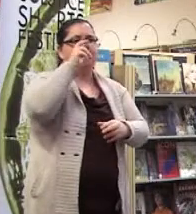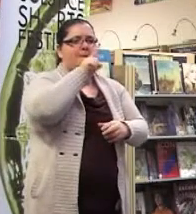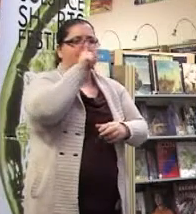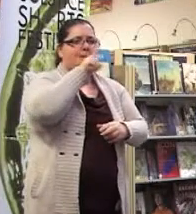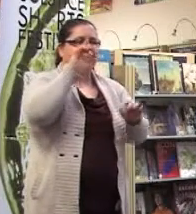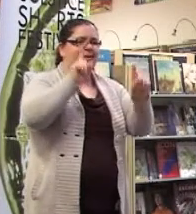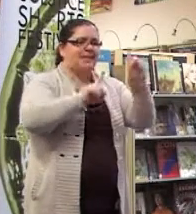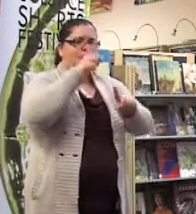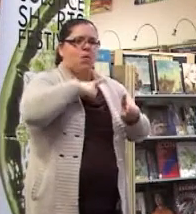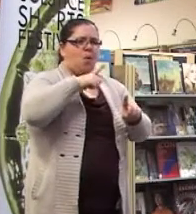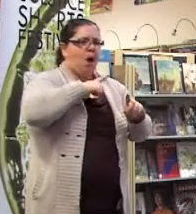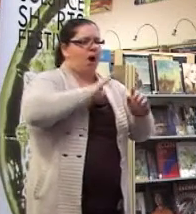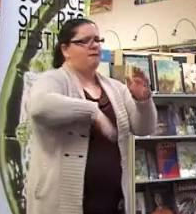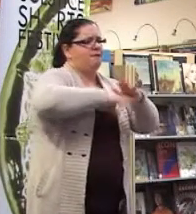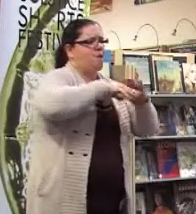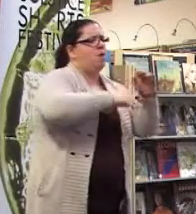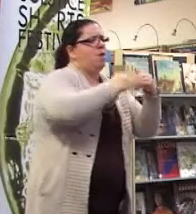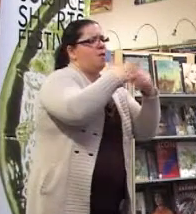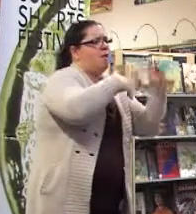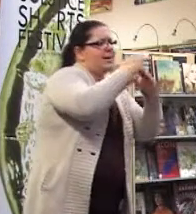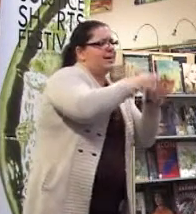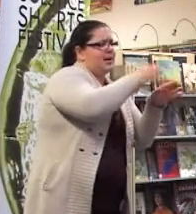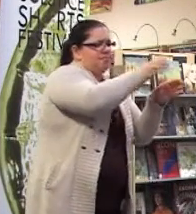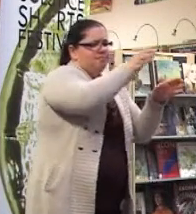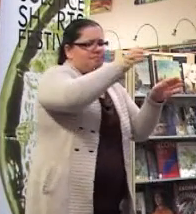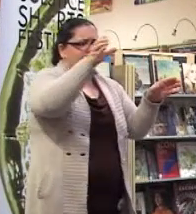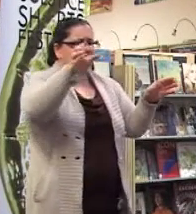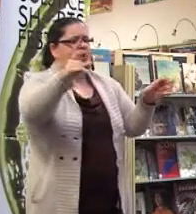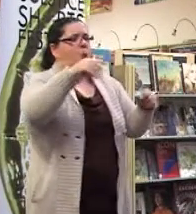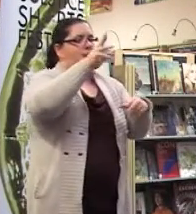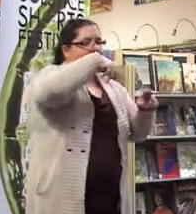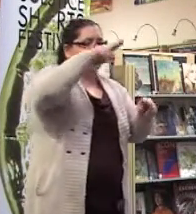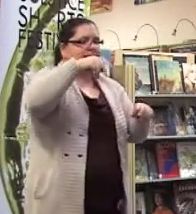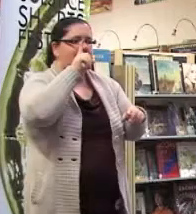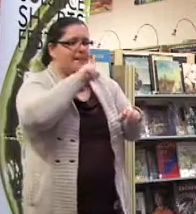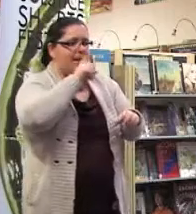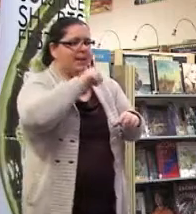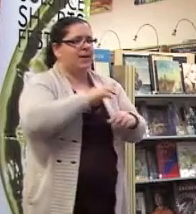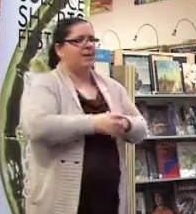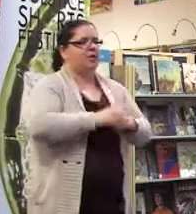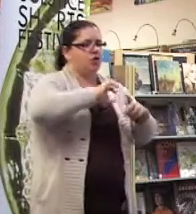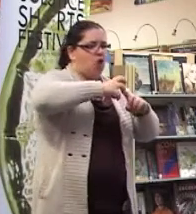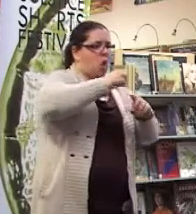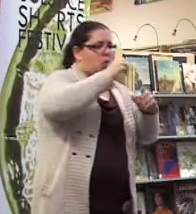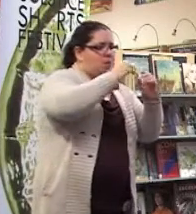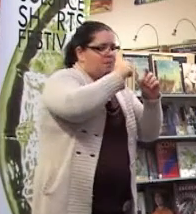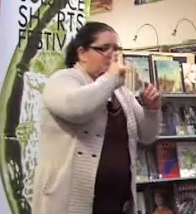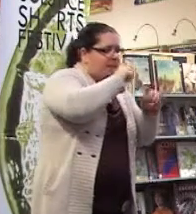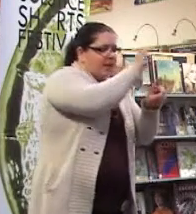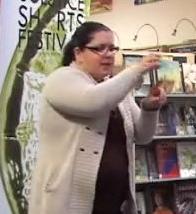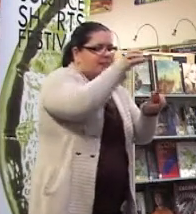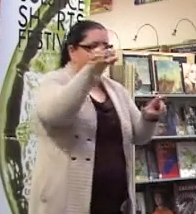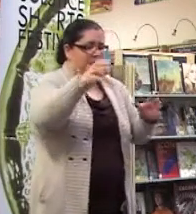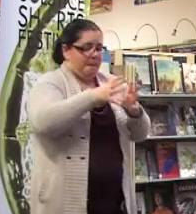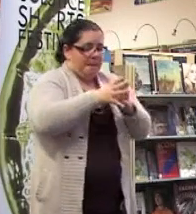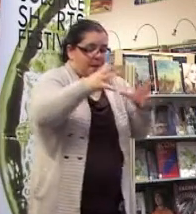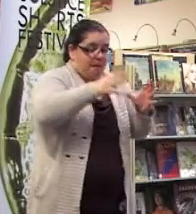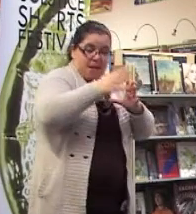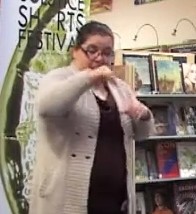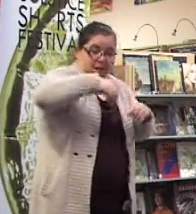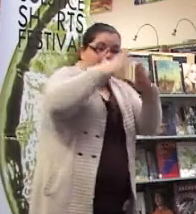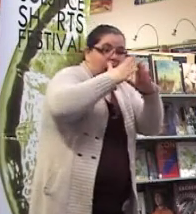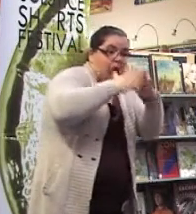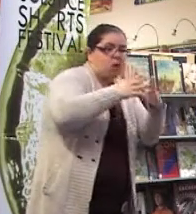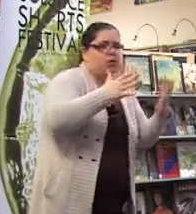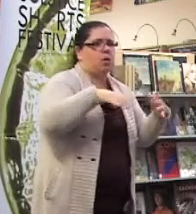to the huge buildings built out of pink stone or painted pink, says Ashish. The sundial is larger than each of you, larger than this house,